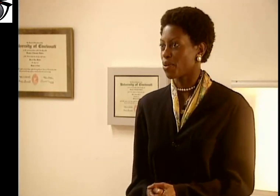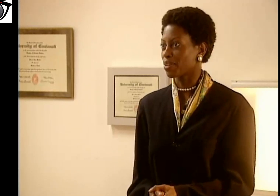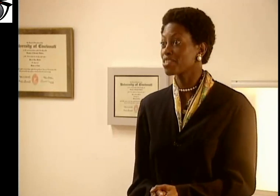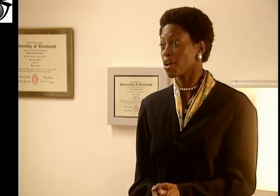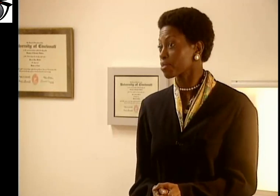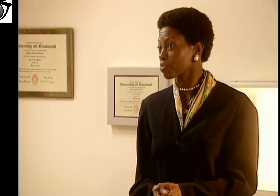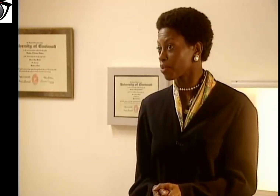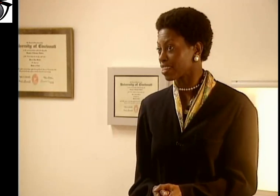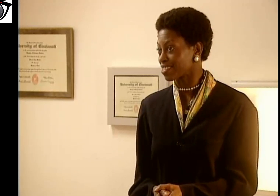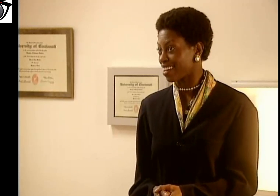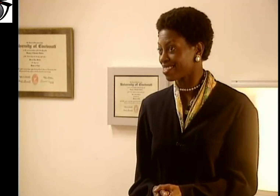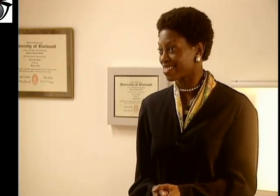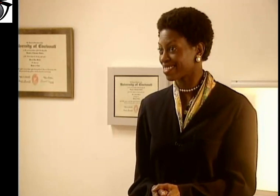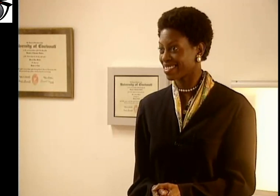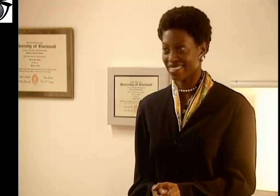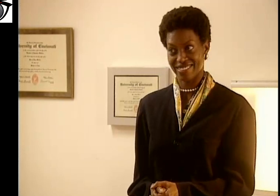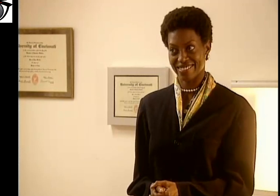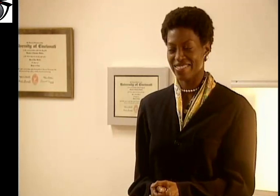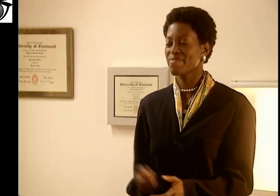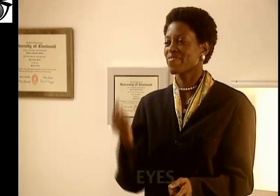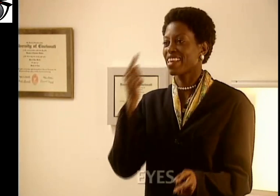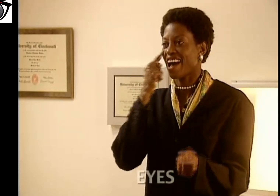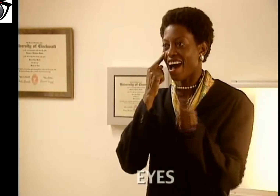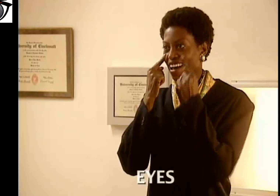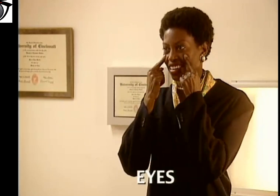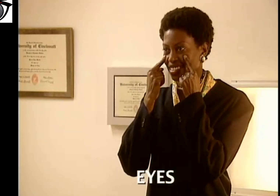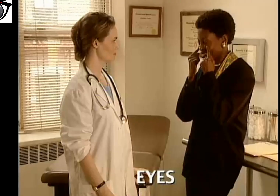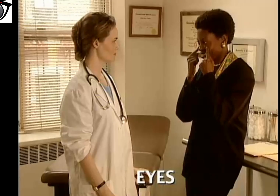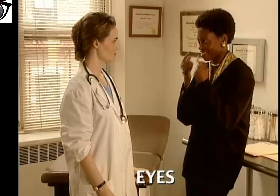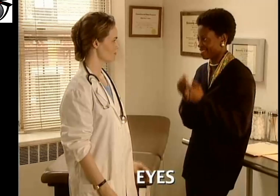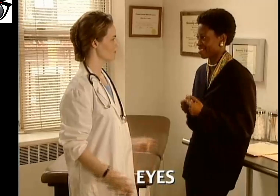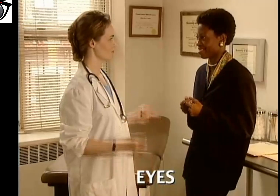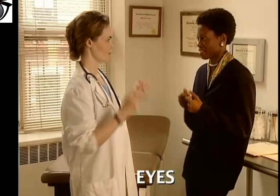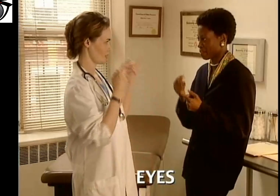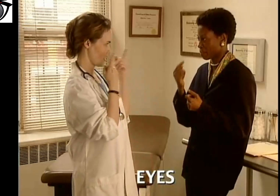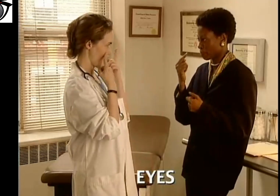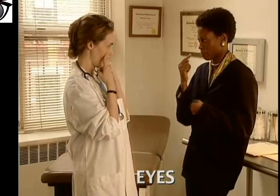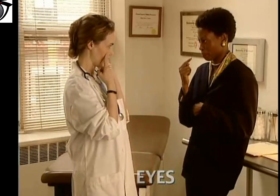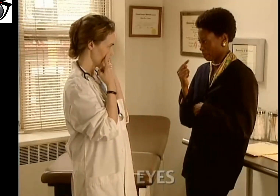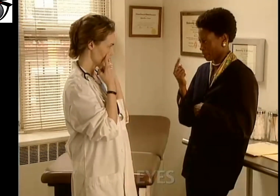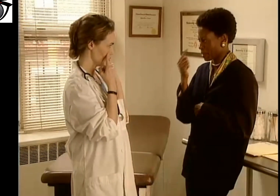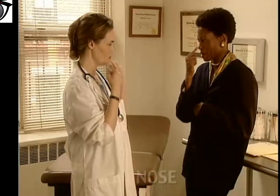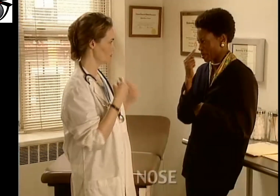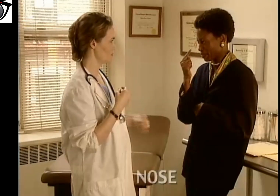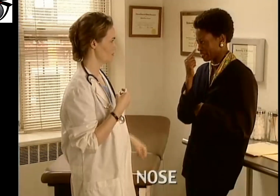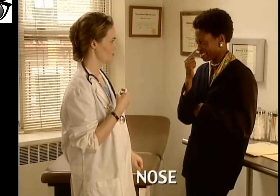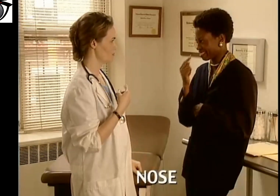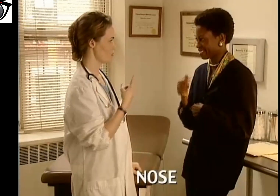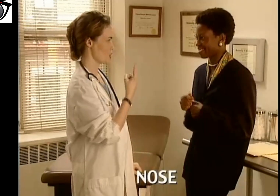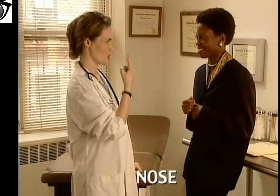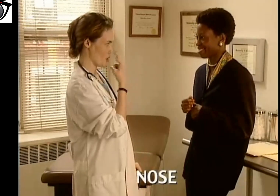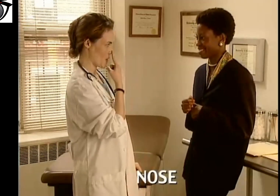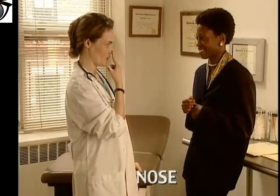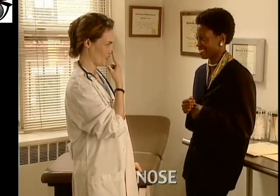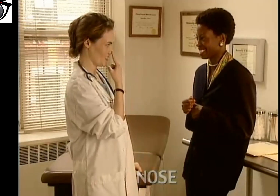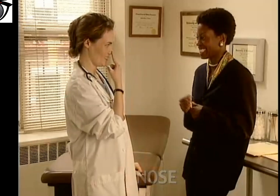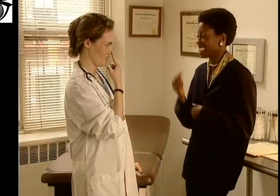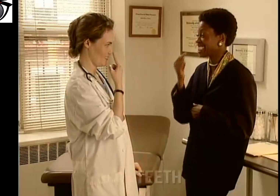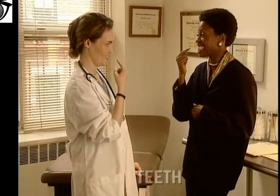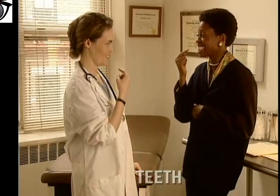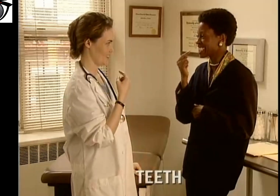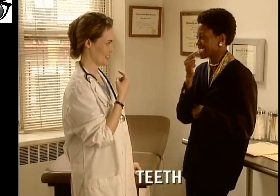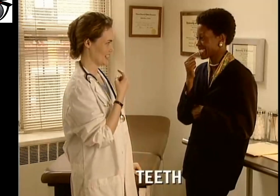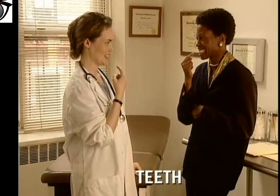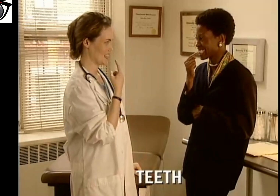pointing. So let's start with some pointing signs. Okay. Eyes. Eyes. Nose.